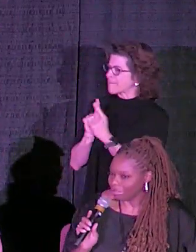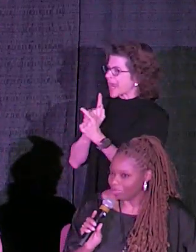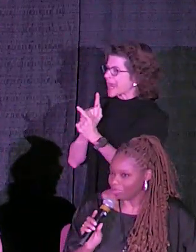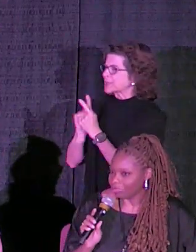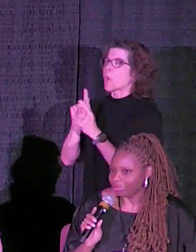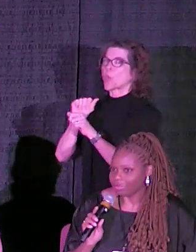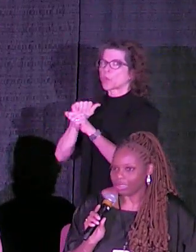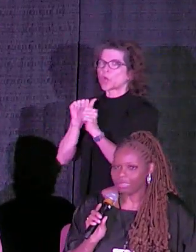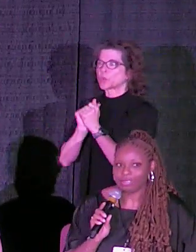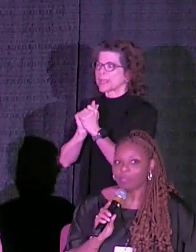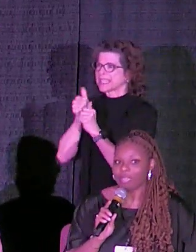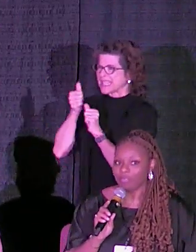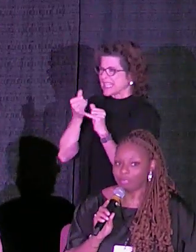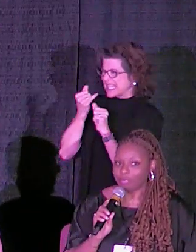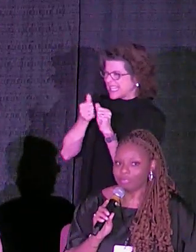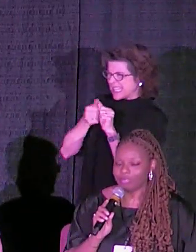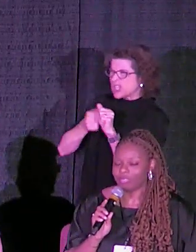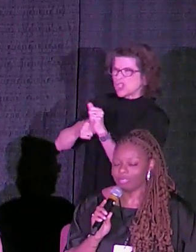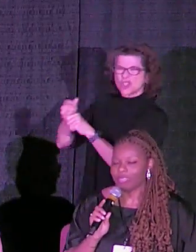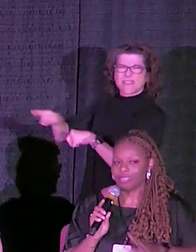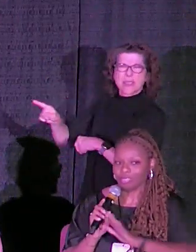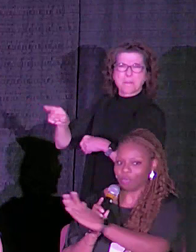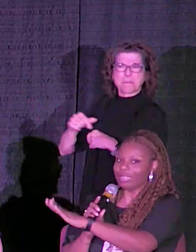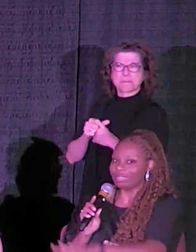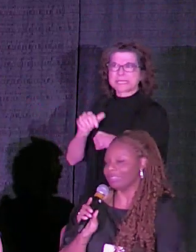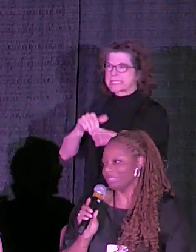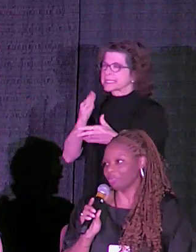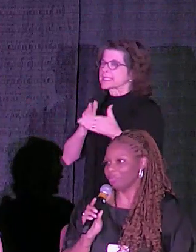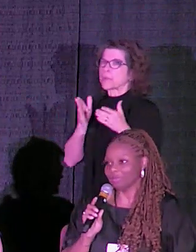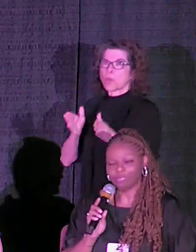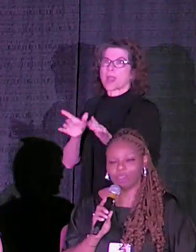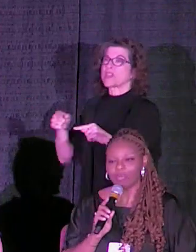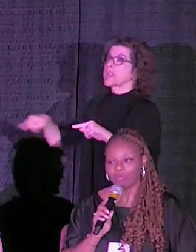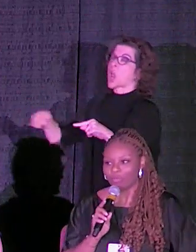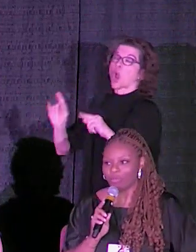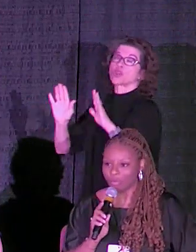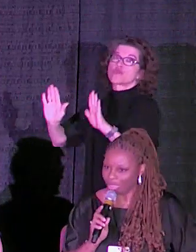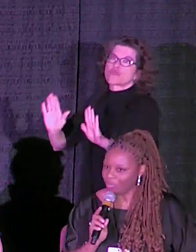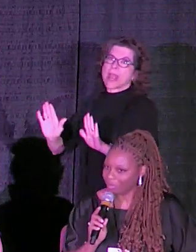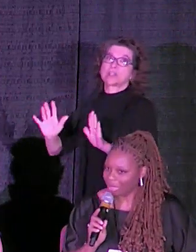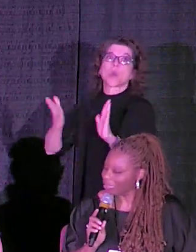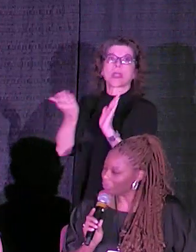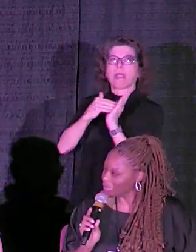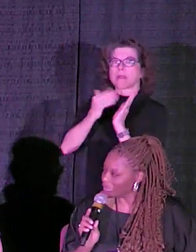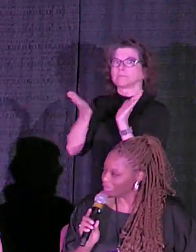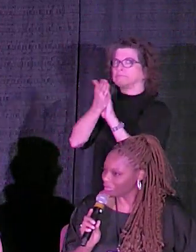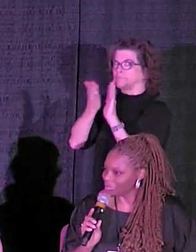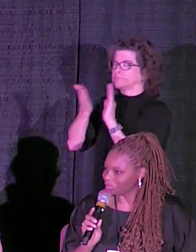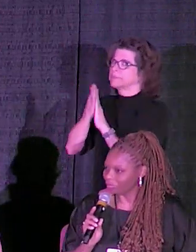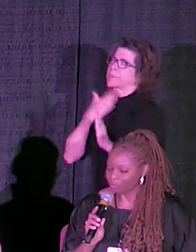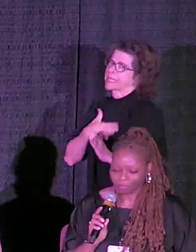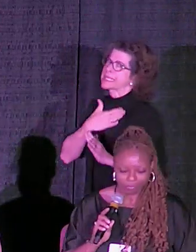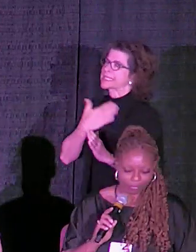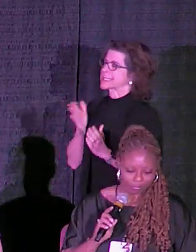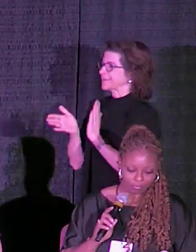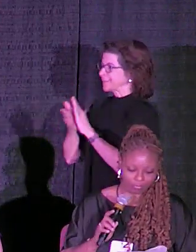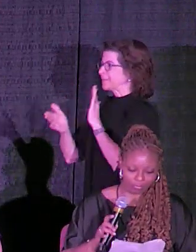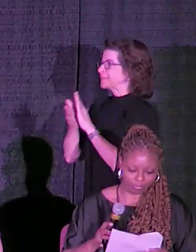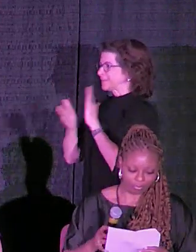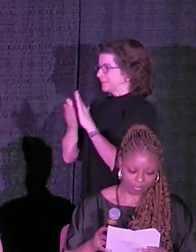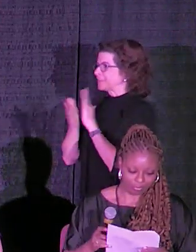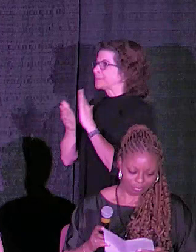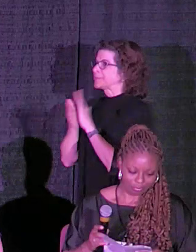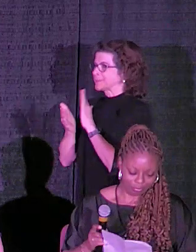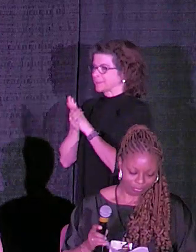each of these individuals on some level. Greatness in the room. So give them one more round of applause, please.